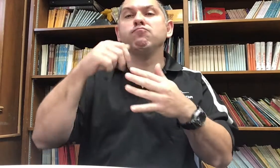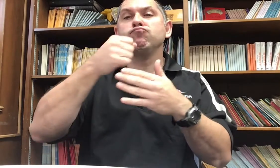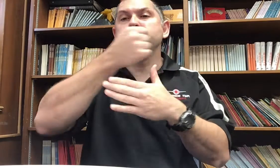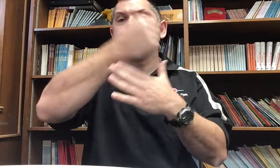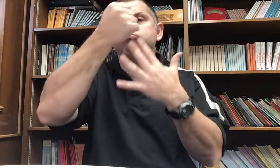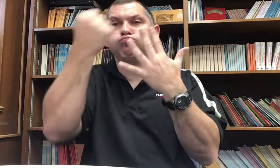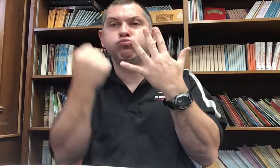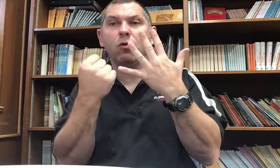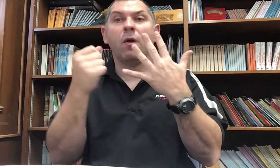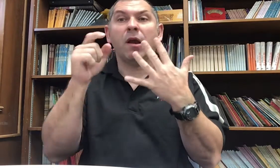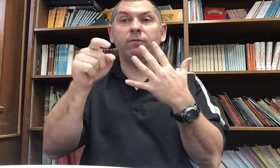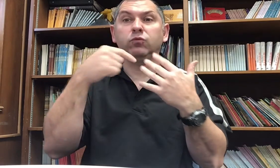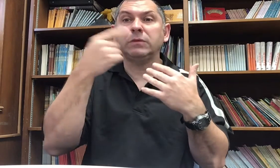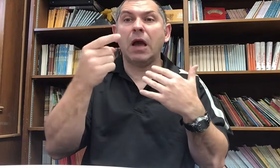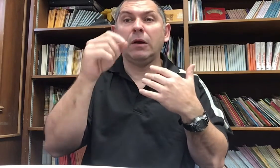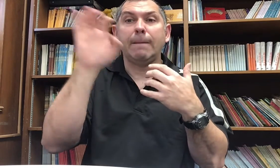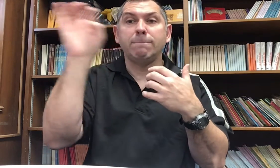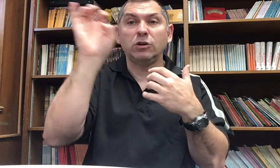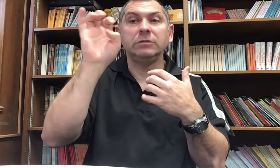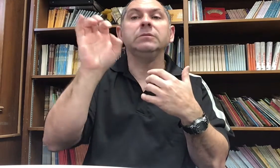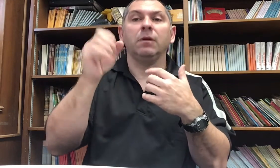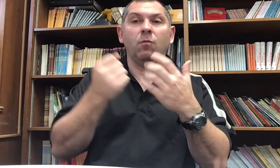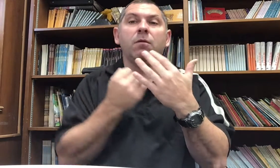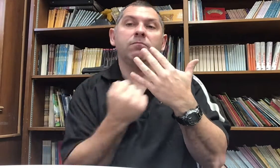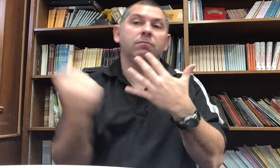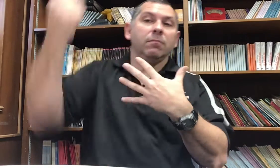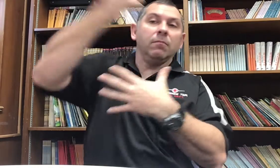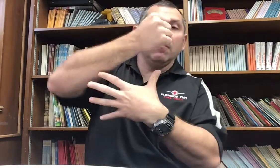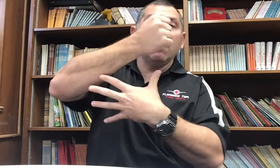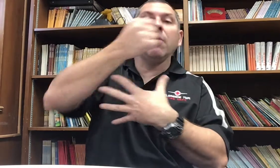a way to prioritize if there's an emergency.